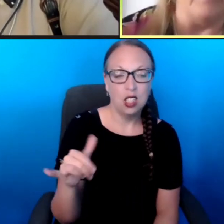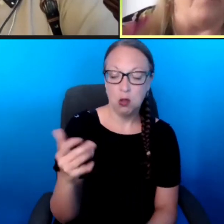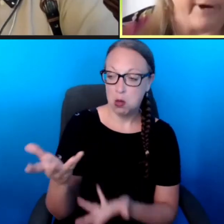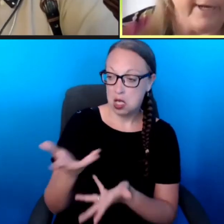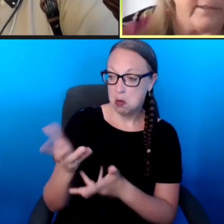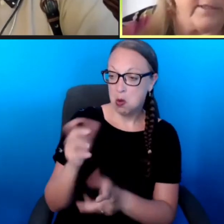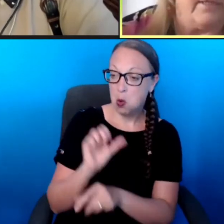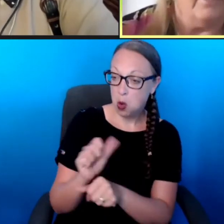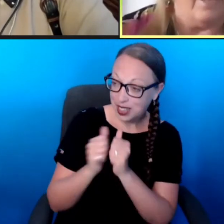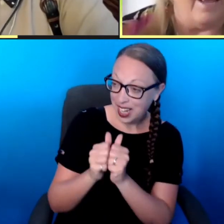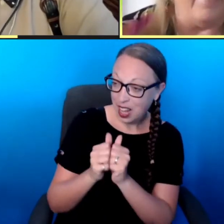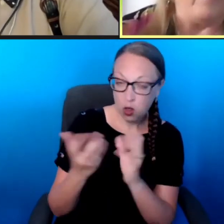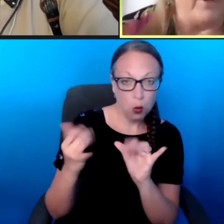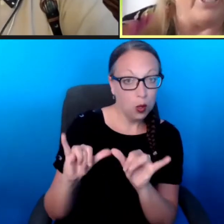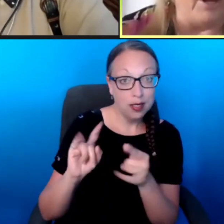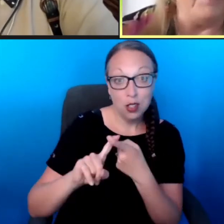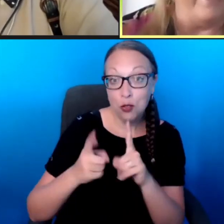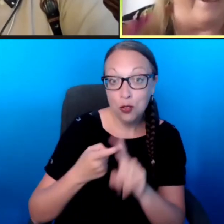can still be friends.